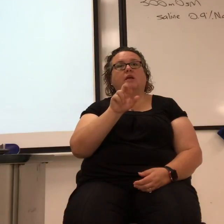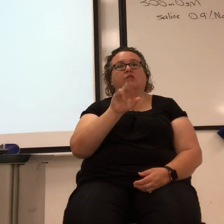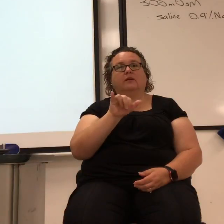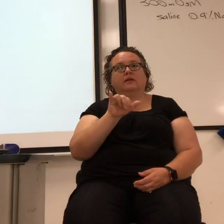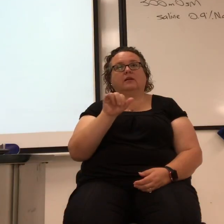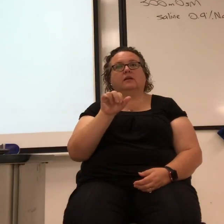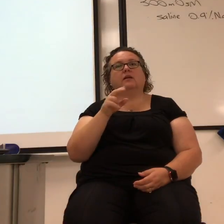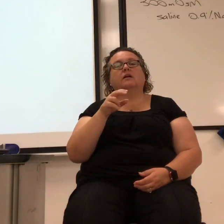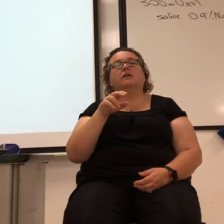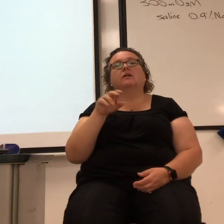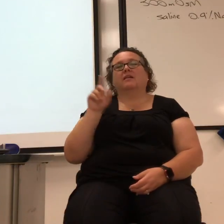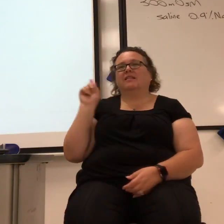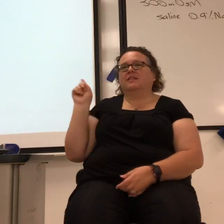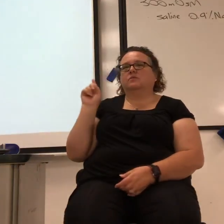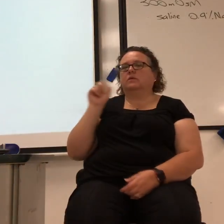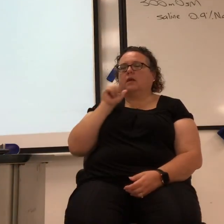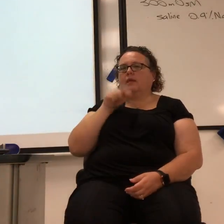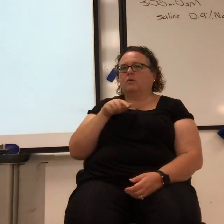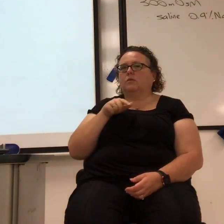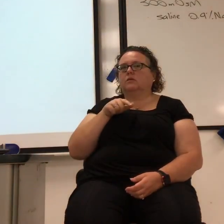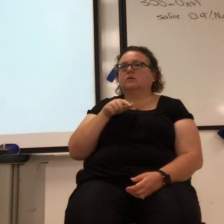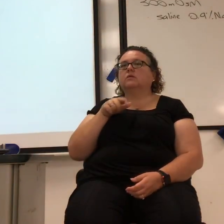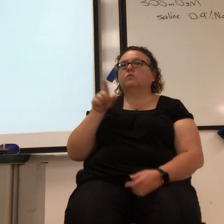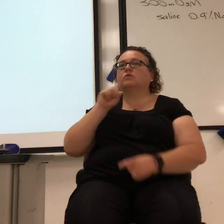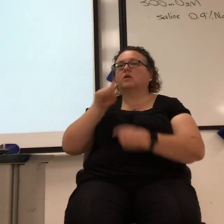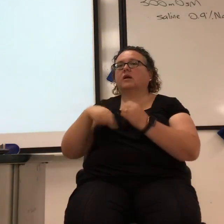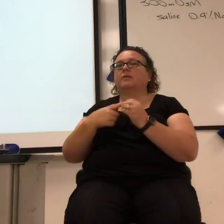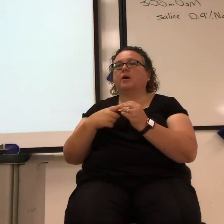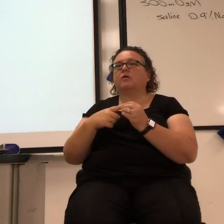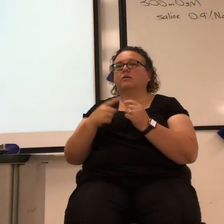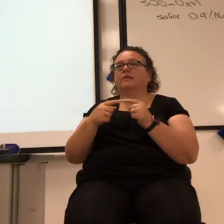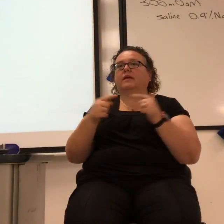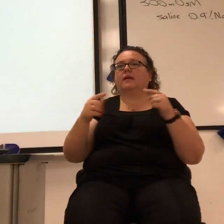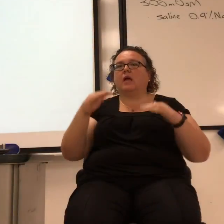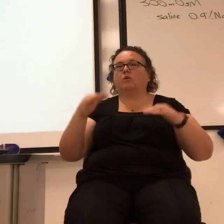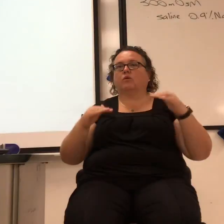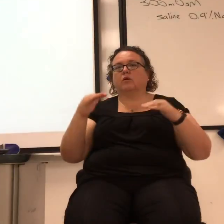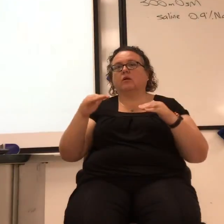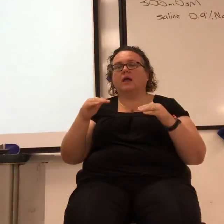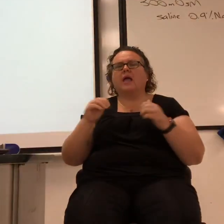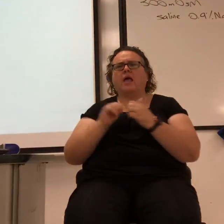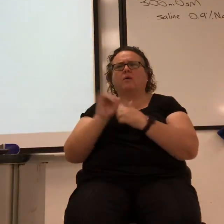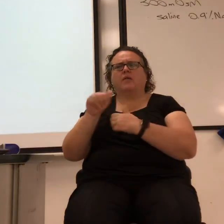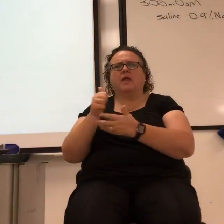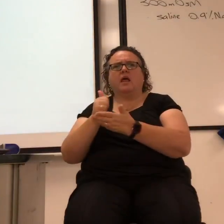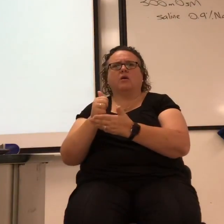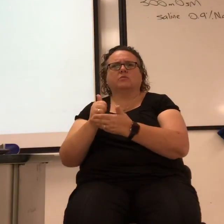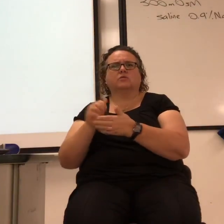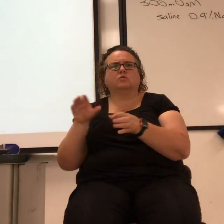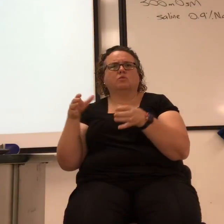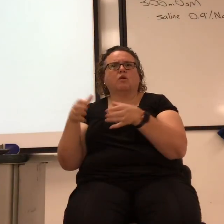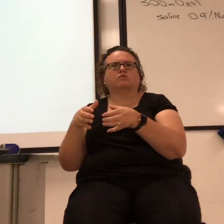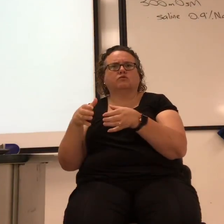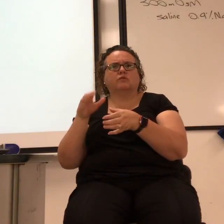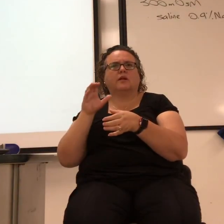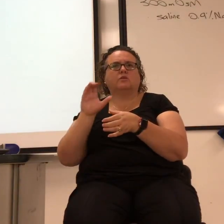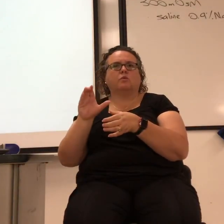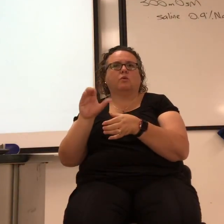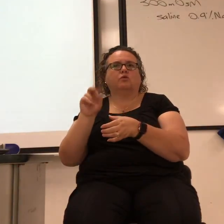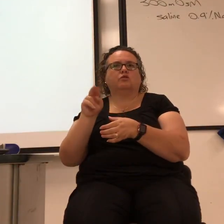This one, not this one. Okay, so we're talking about the countercurrent mechanism of this one, how that can help concentrate